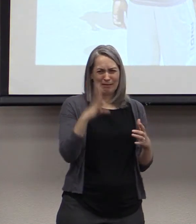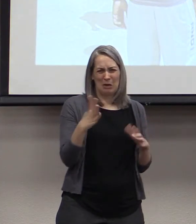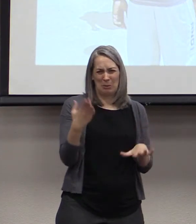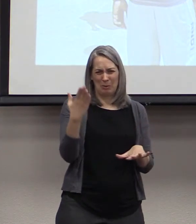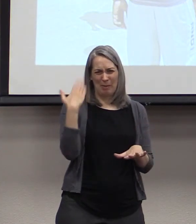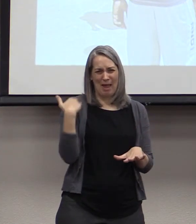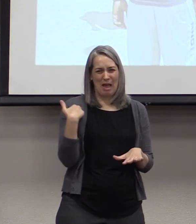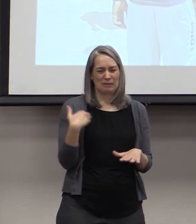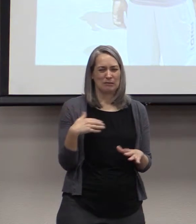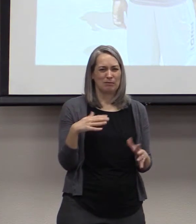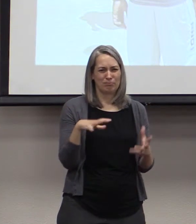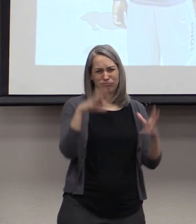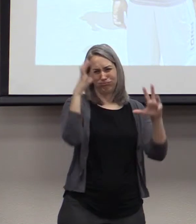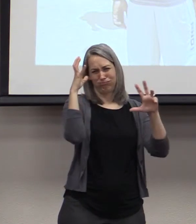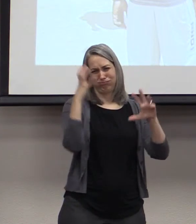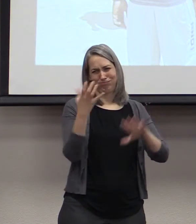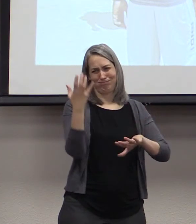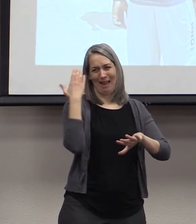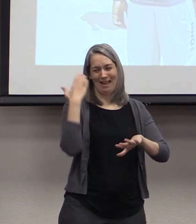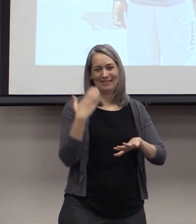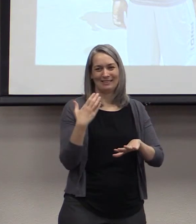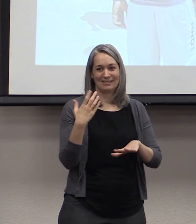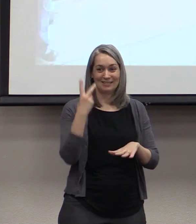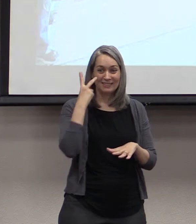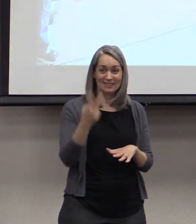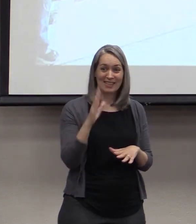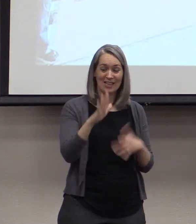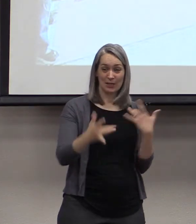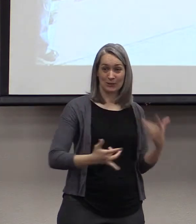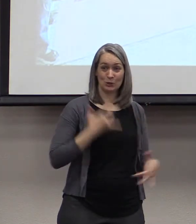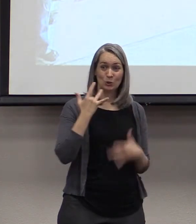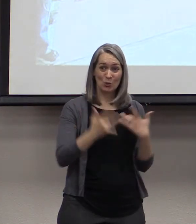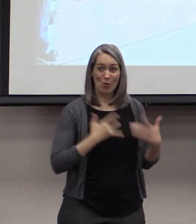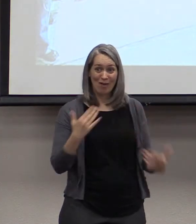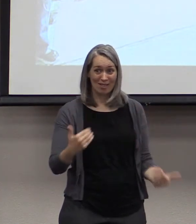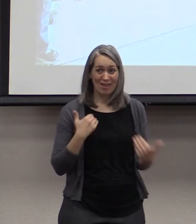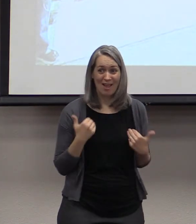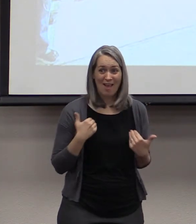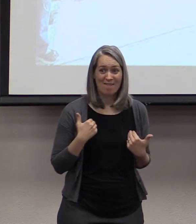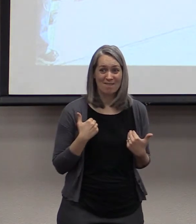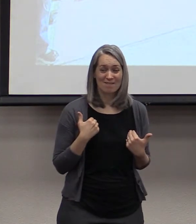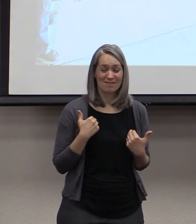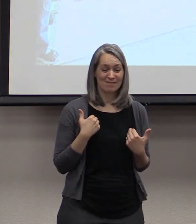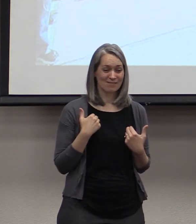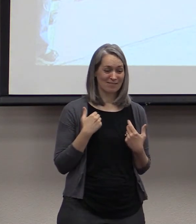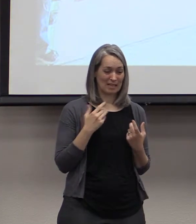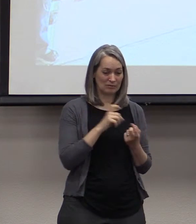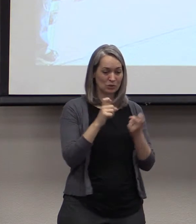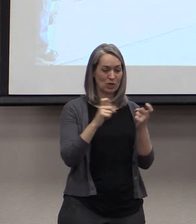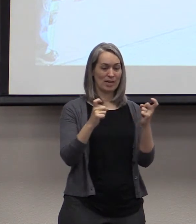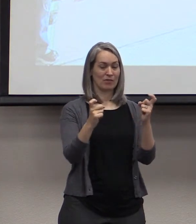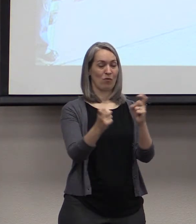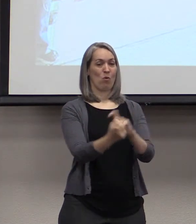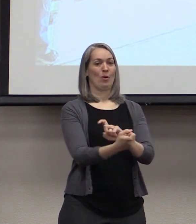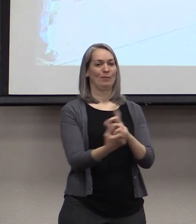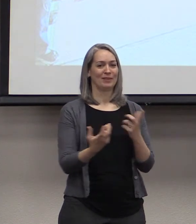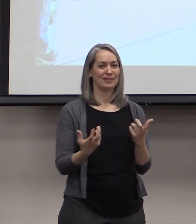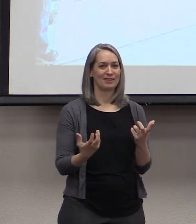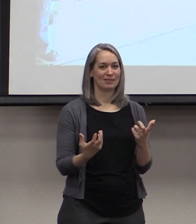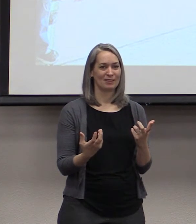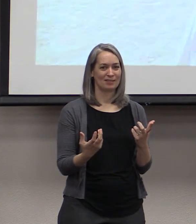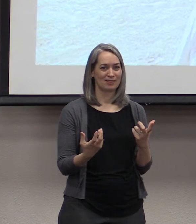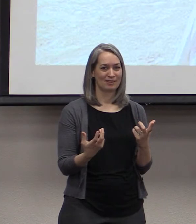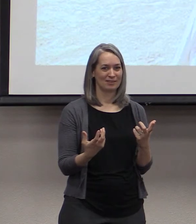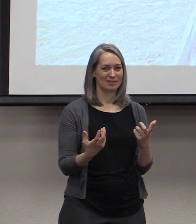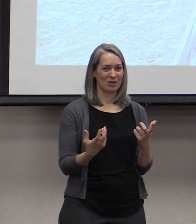past, horrific past, to see the joy that they have, the transformation. Do you see those words that just go